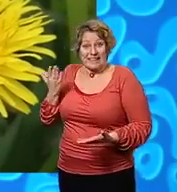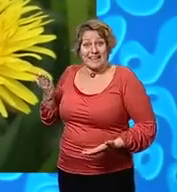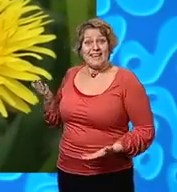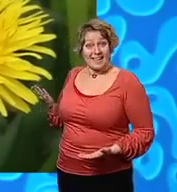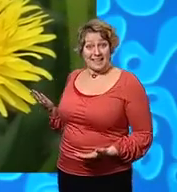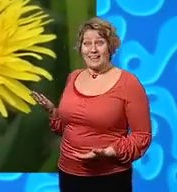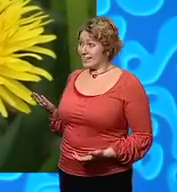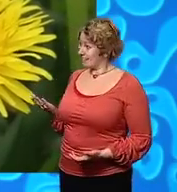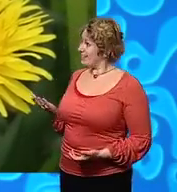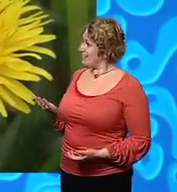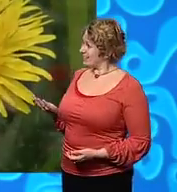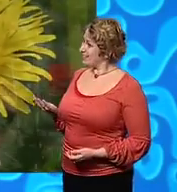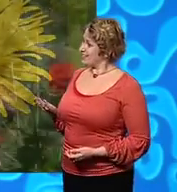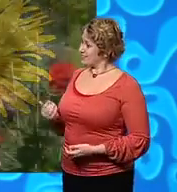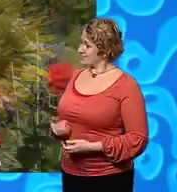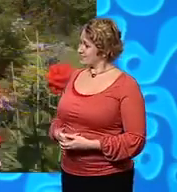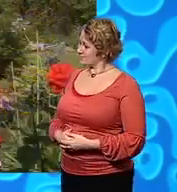pretty.